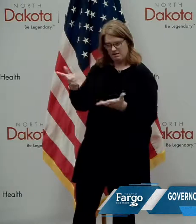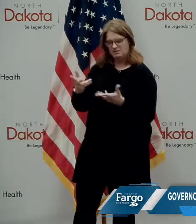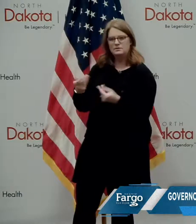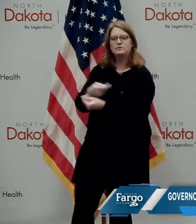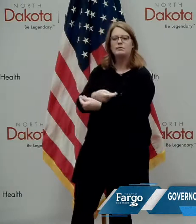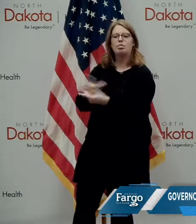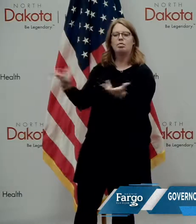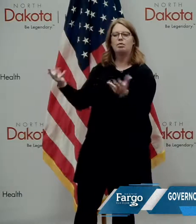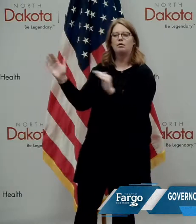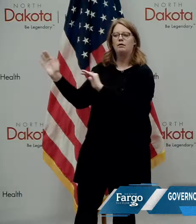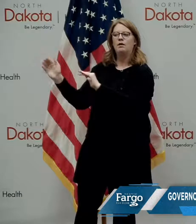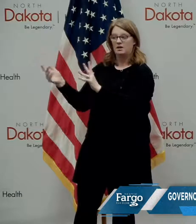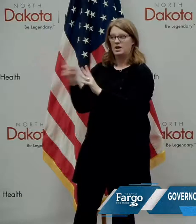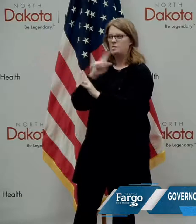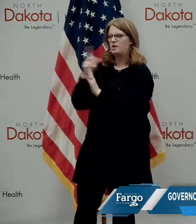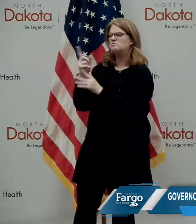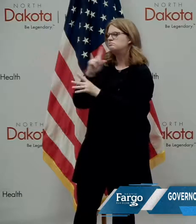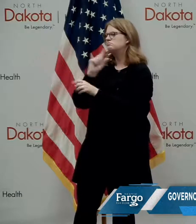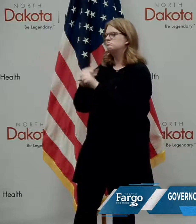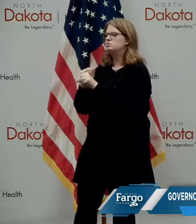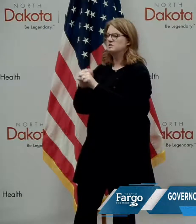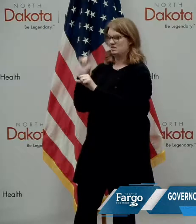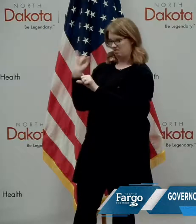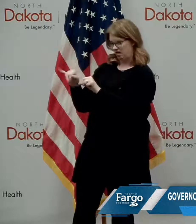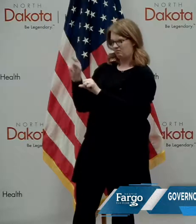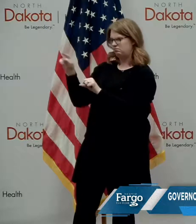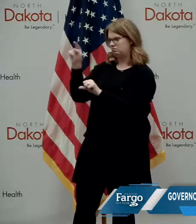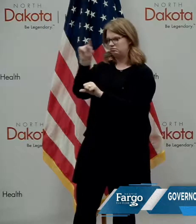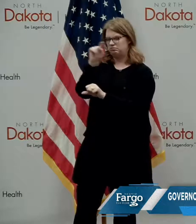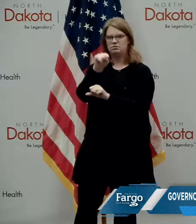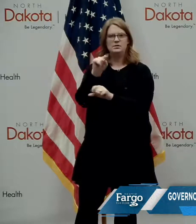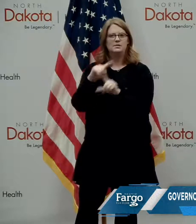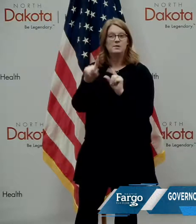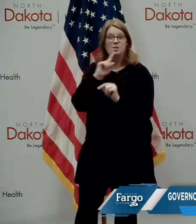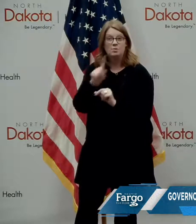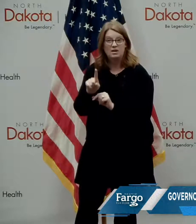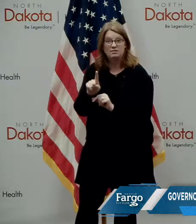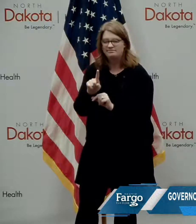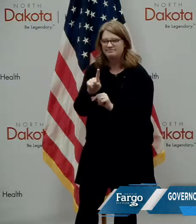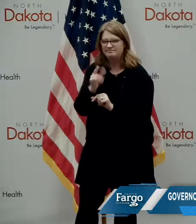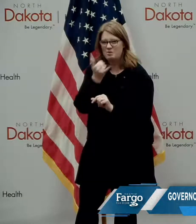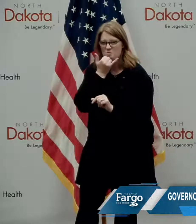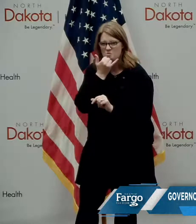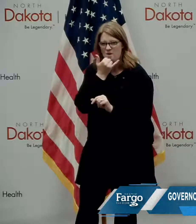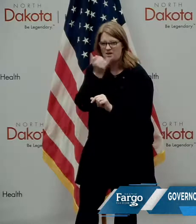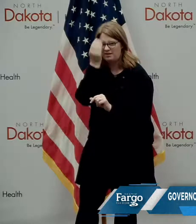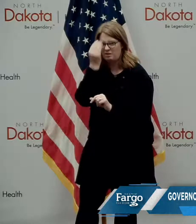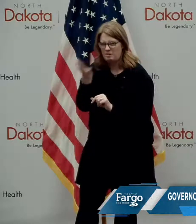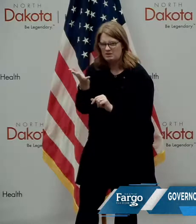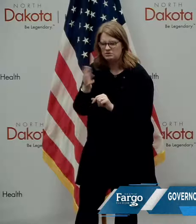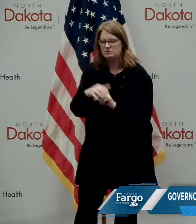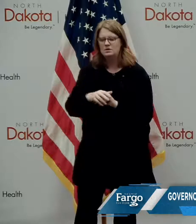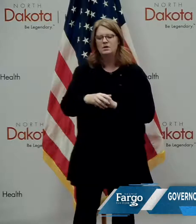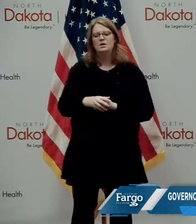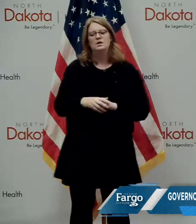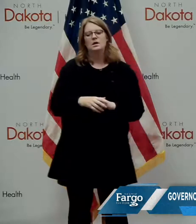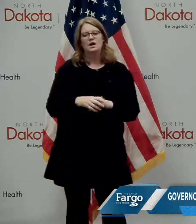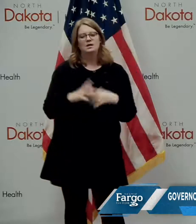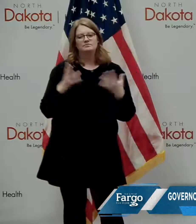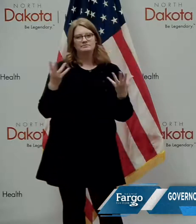the emotions of fear and concern that people have, and those can